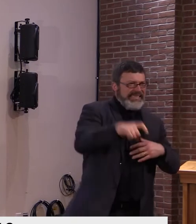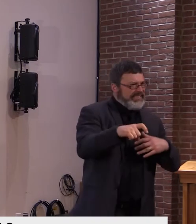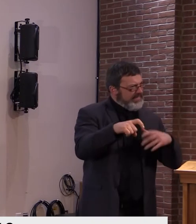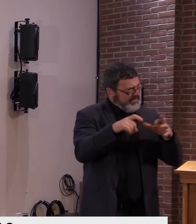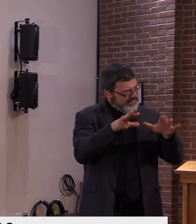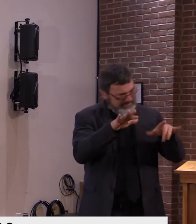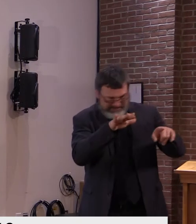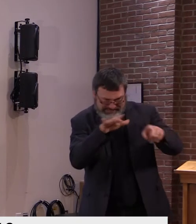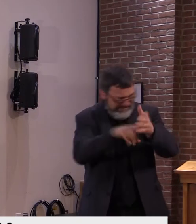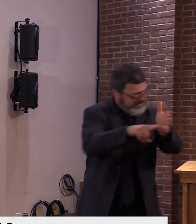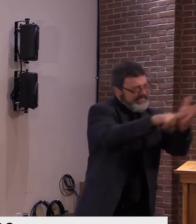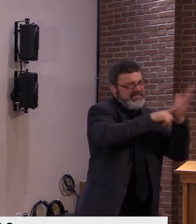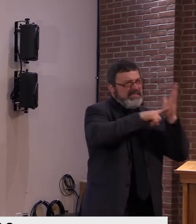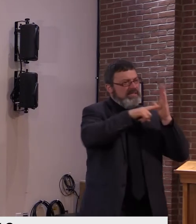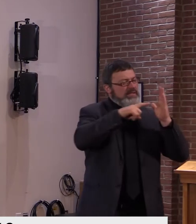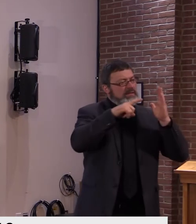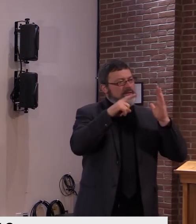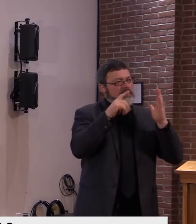Thank you.